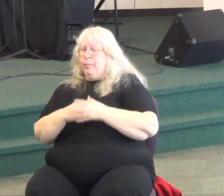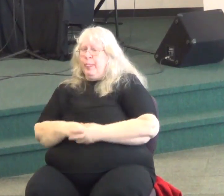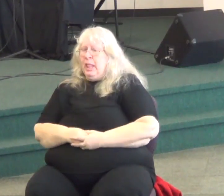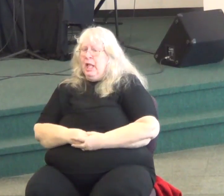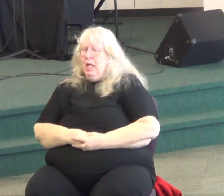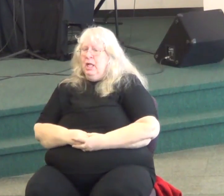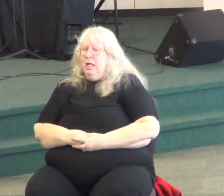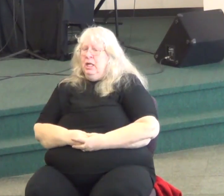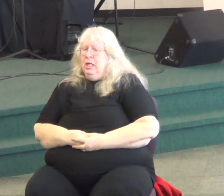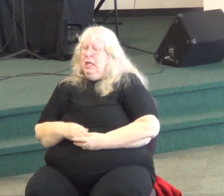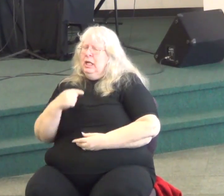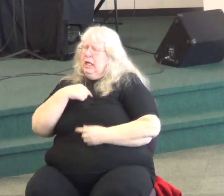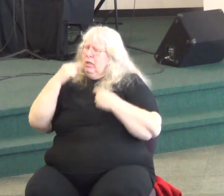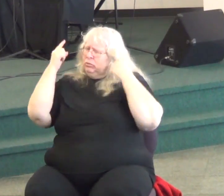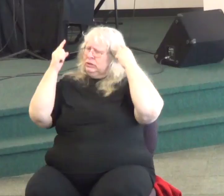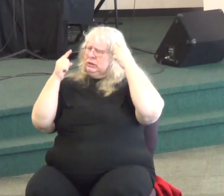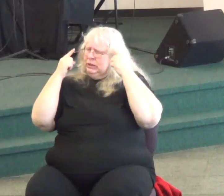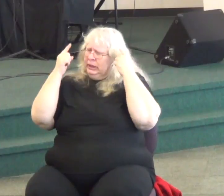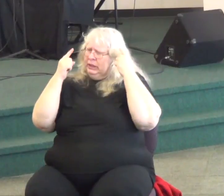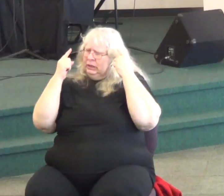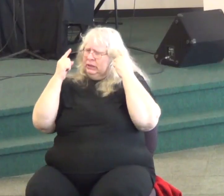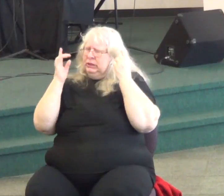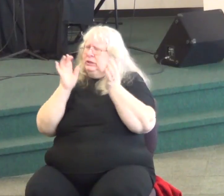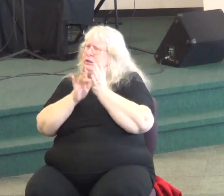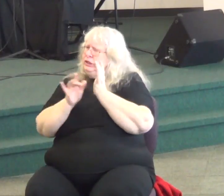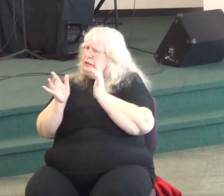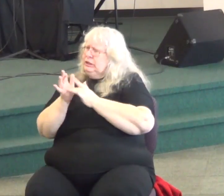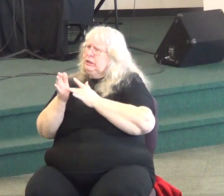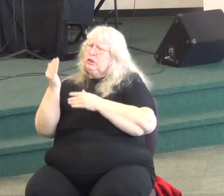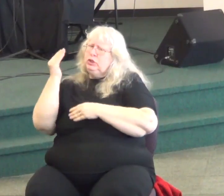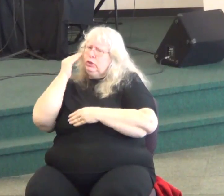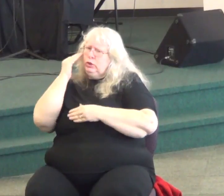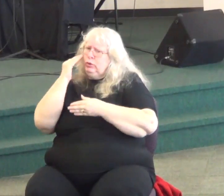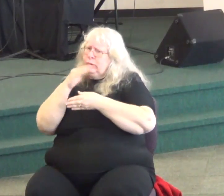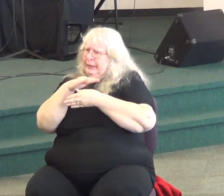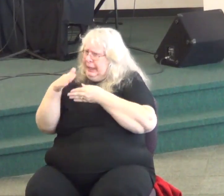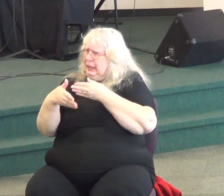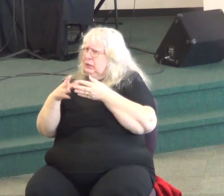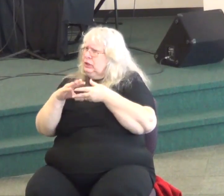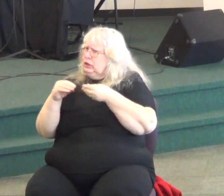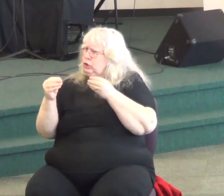I thought, you know what? Jesus knew the rest of the story before he brought him back to life.